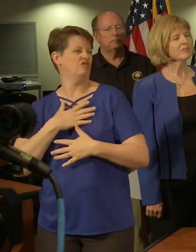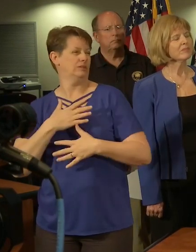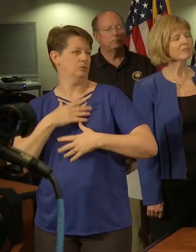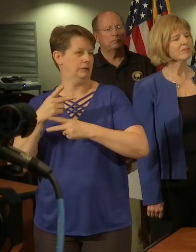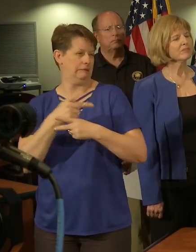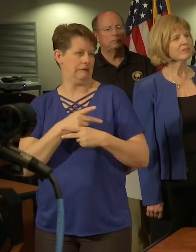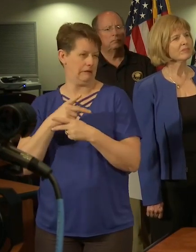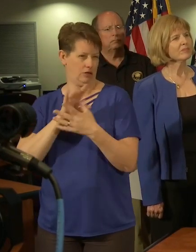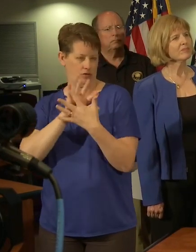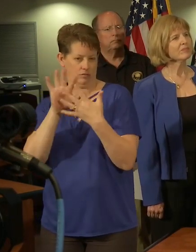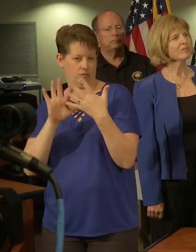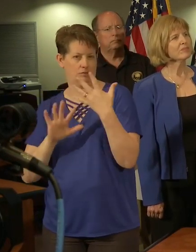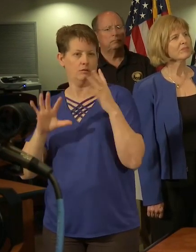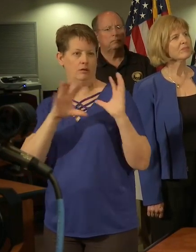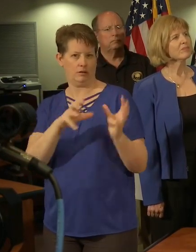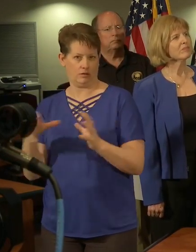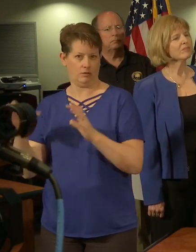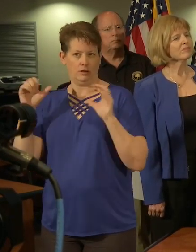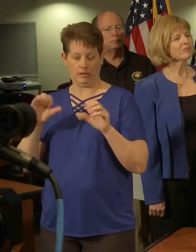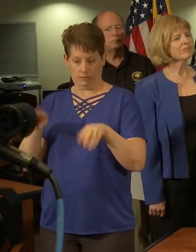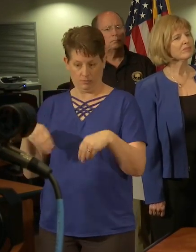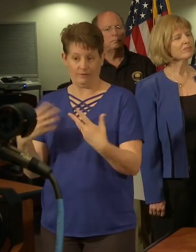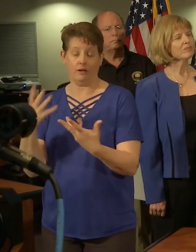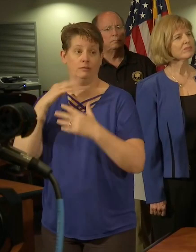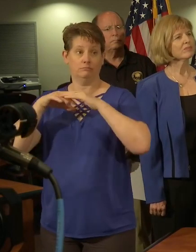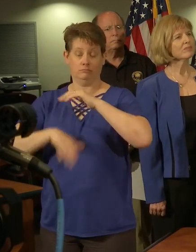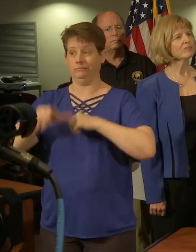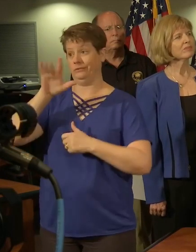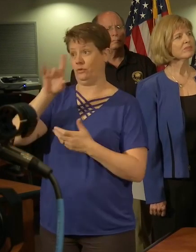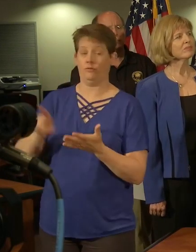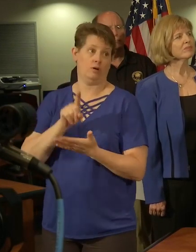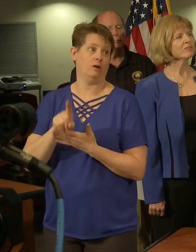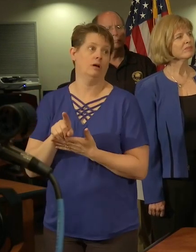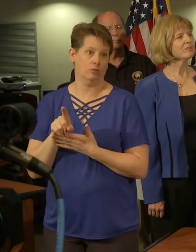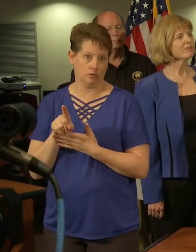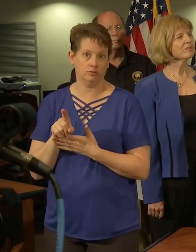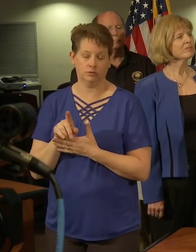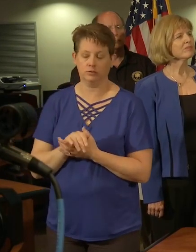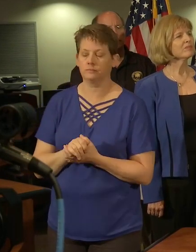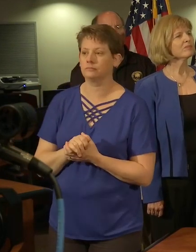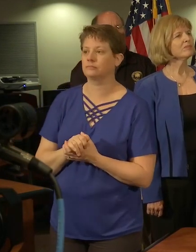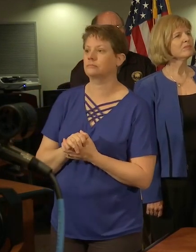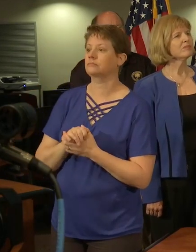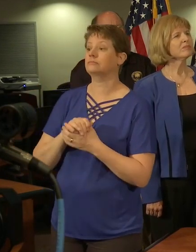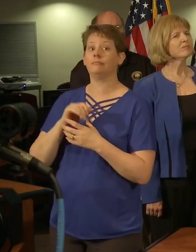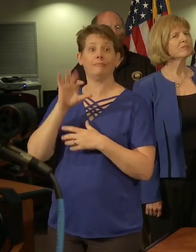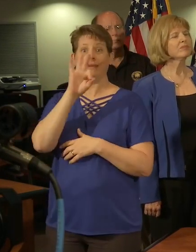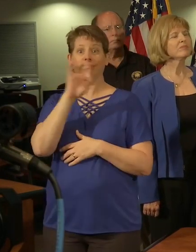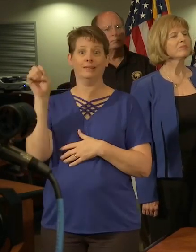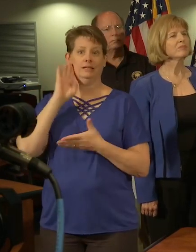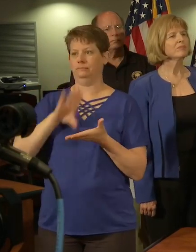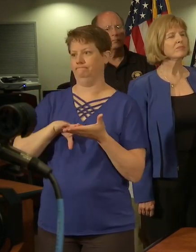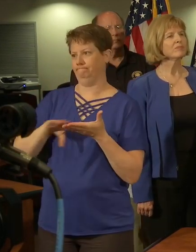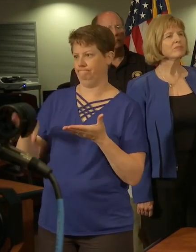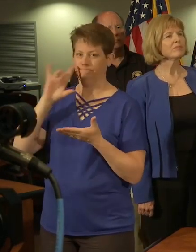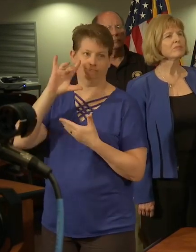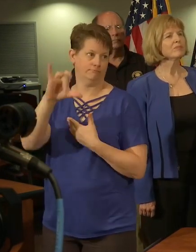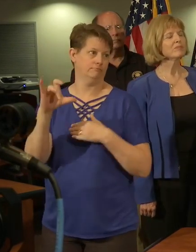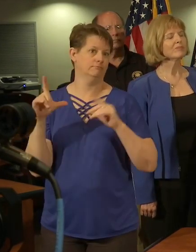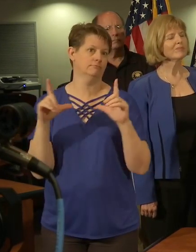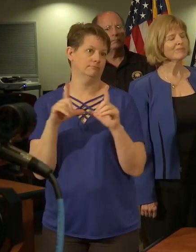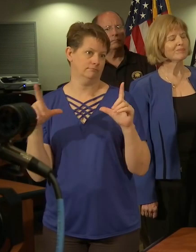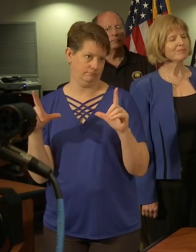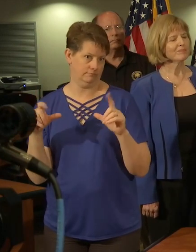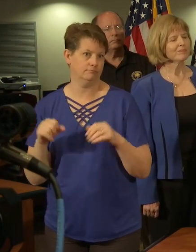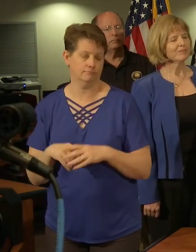care practitioners within 24 hours. And additionally, there is no fee for these licenses,